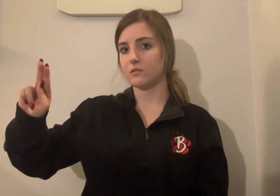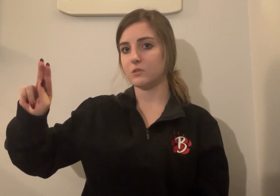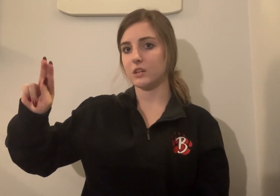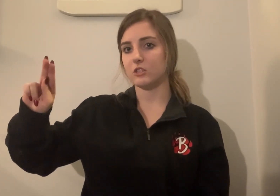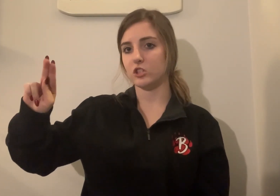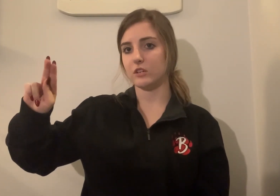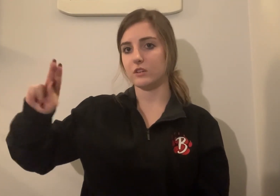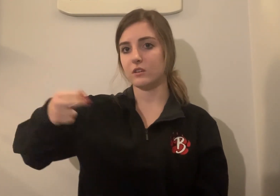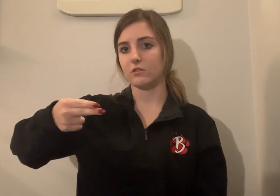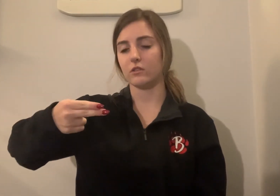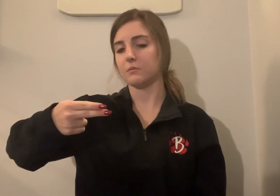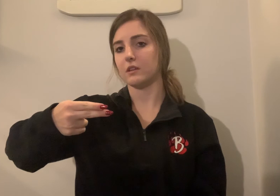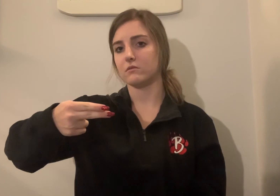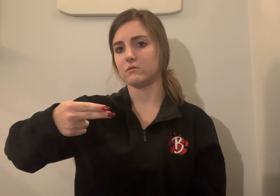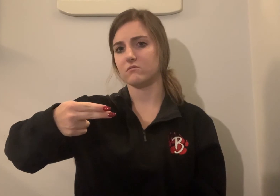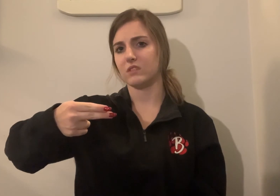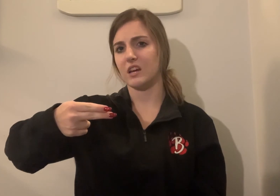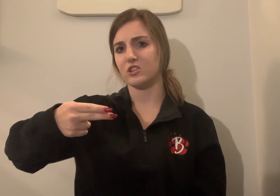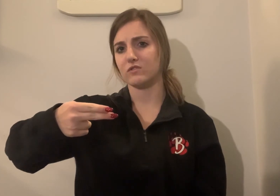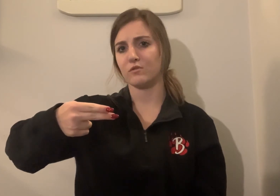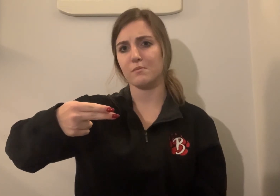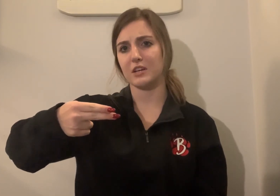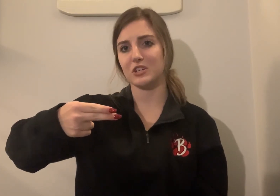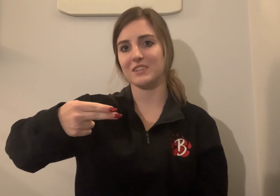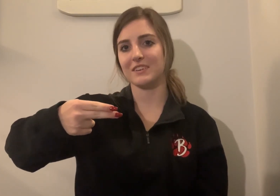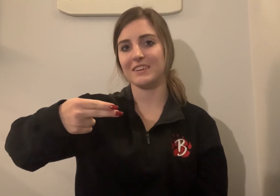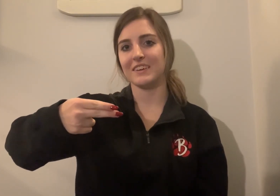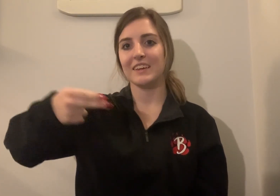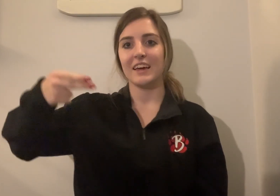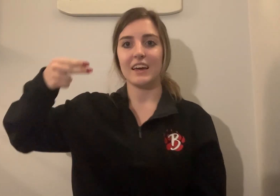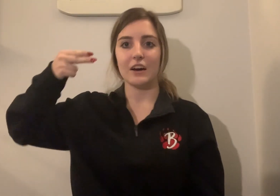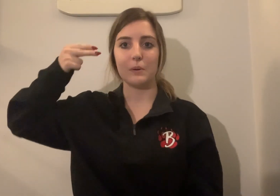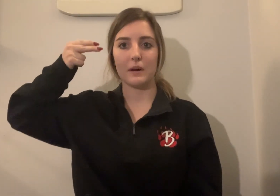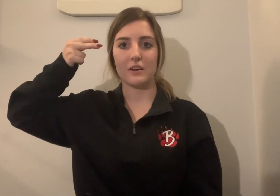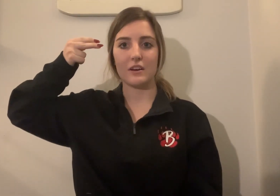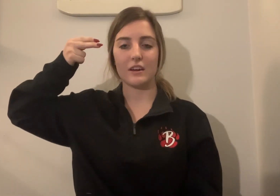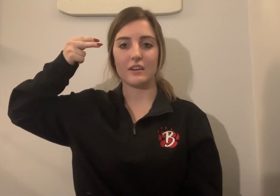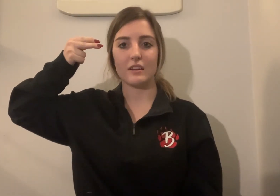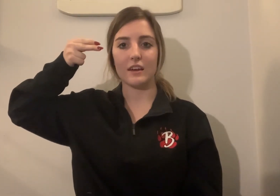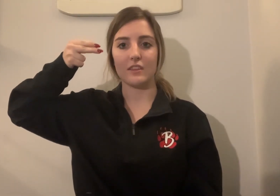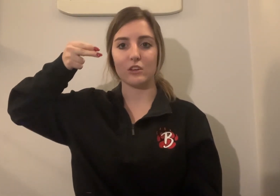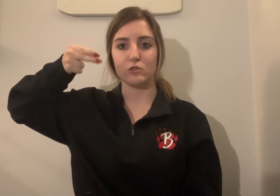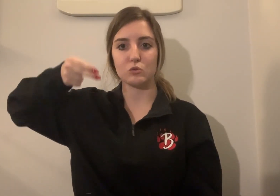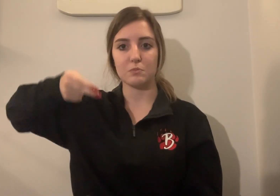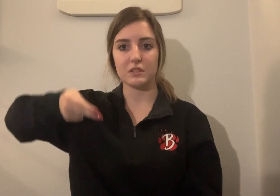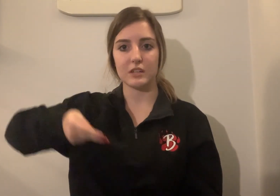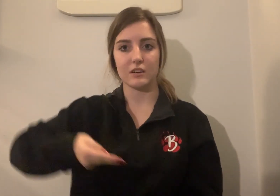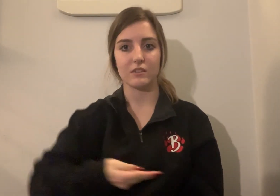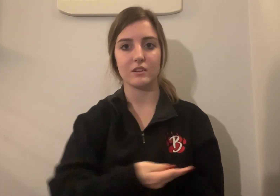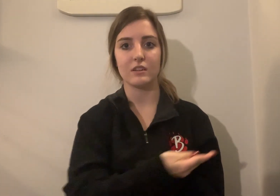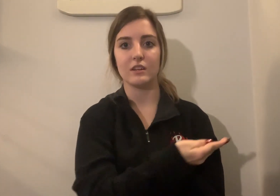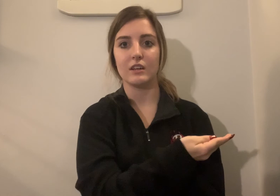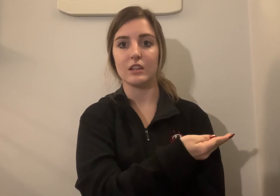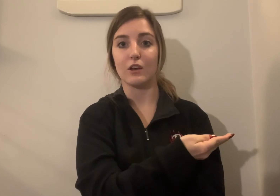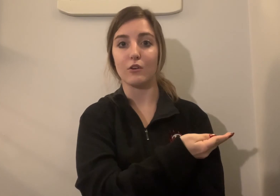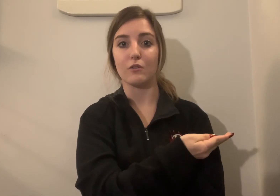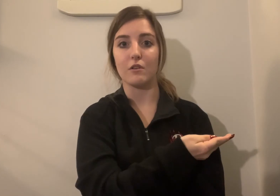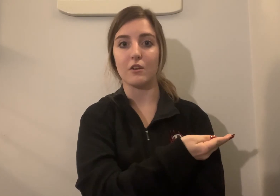like a H formation, up by your head, and then you swoop it down like you're going down a big